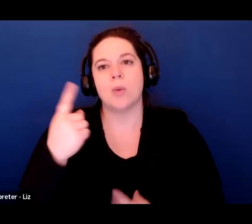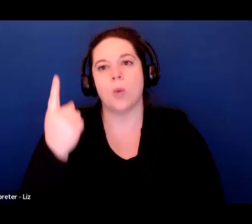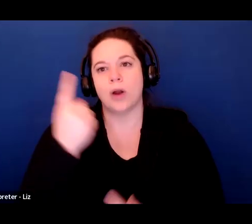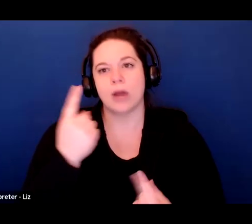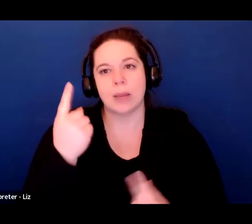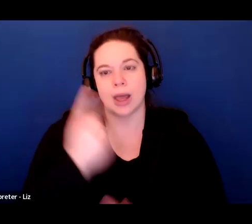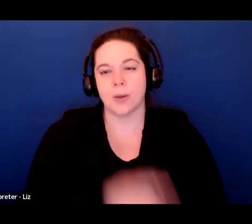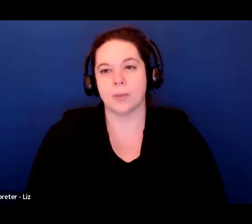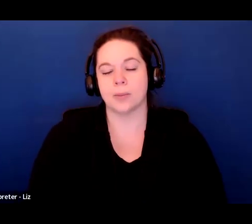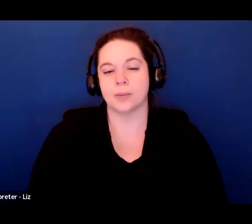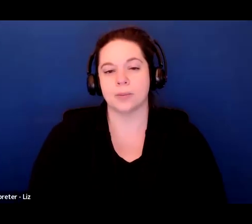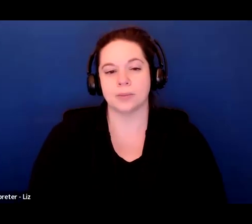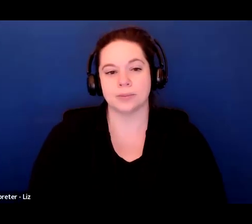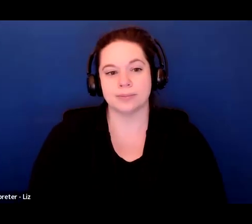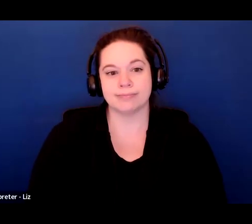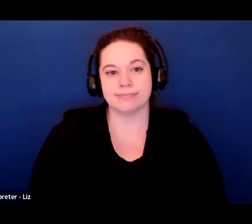Hmm.